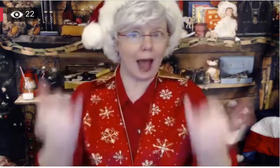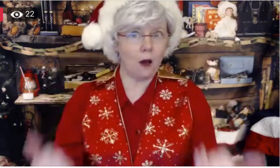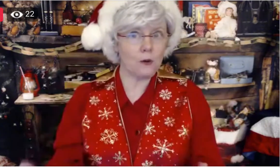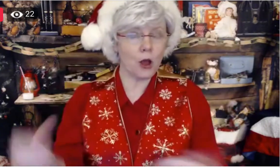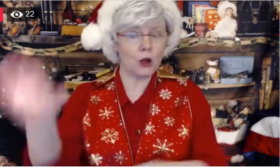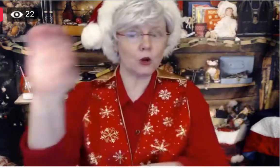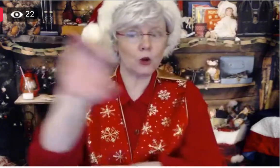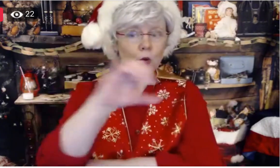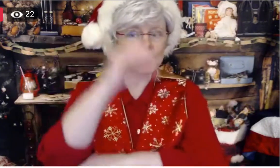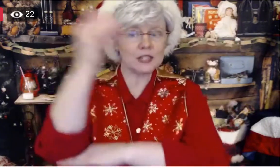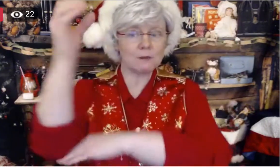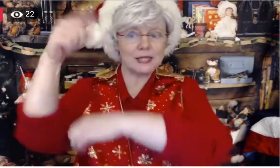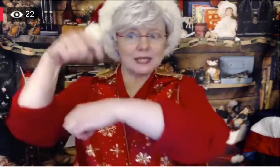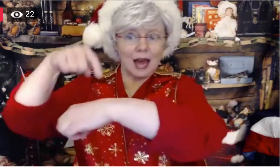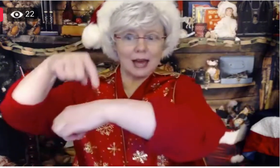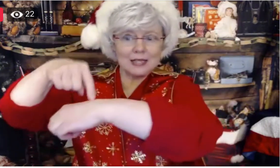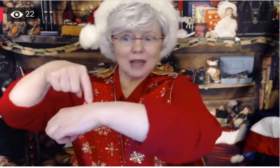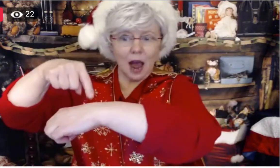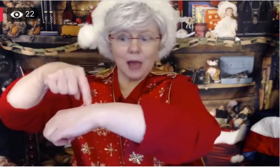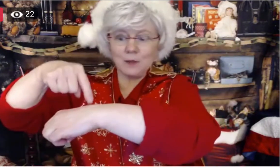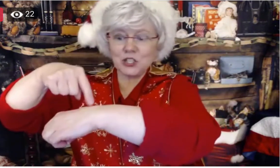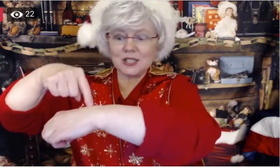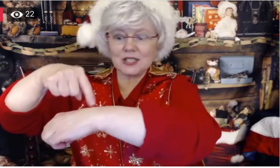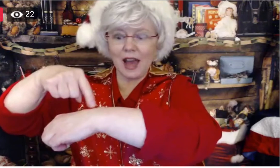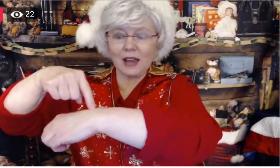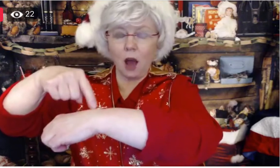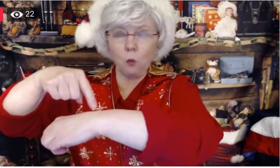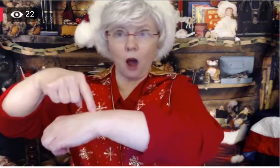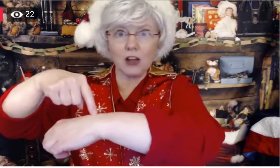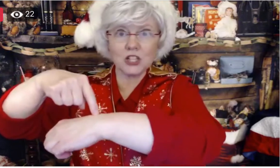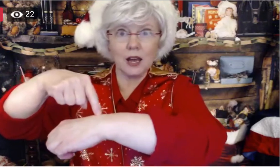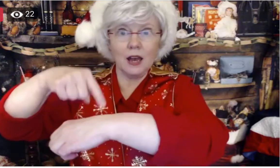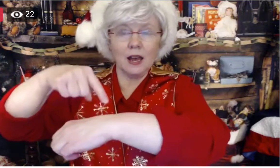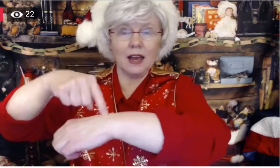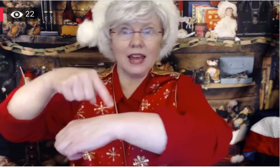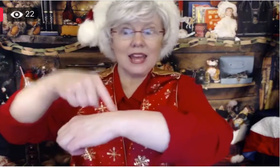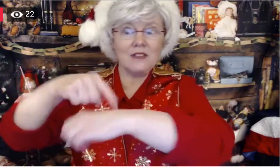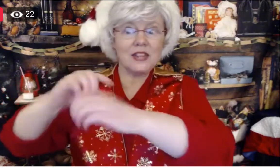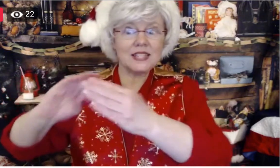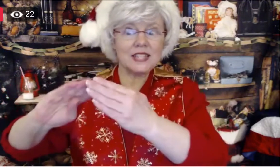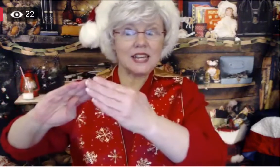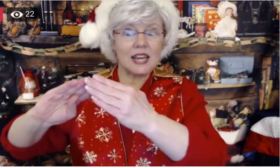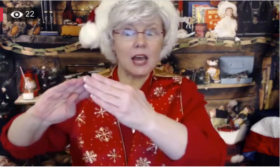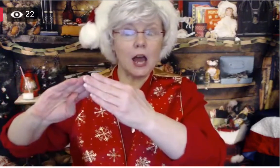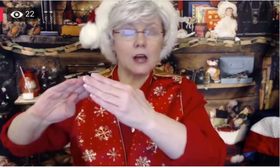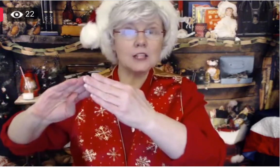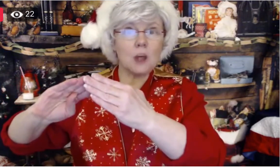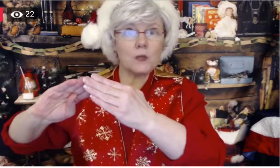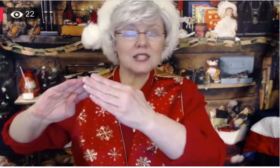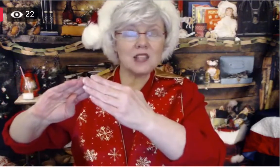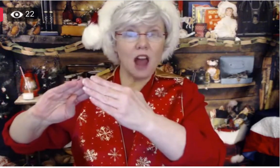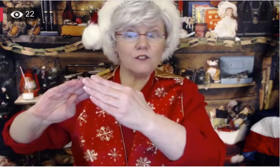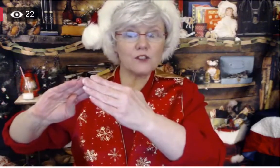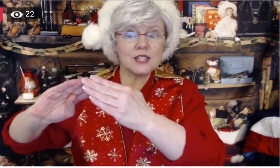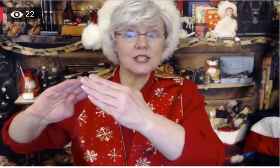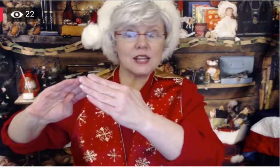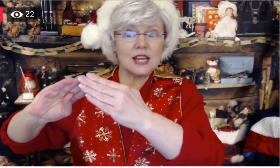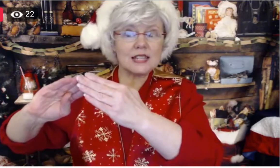now Christmas time. It's just like a watch in the city. So the sign for city is